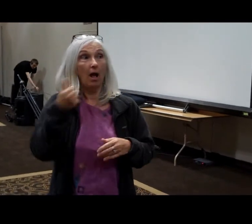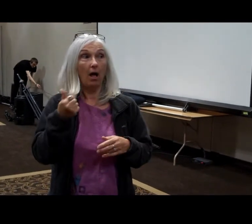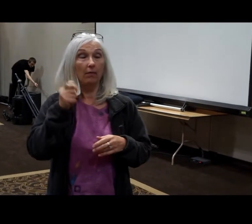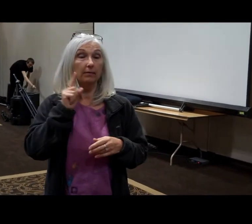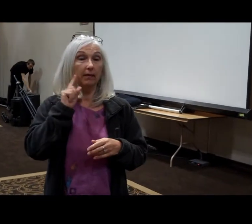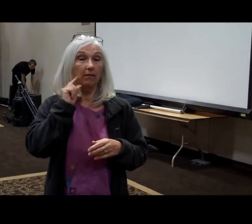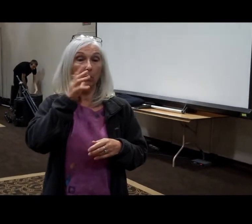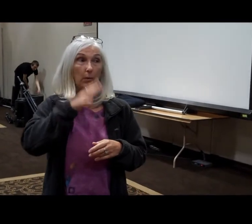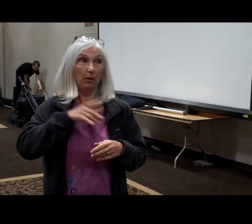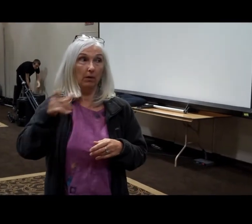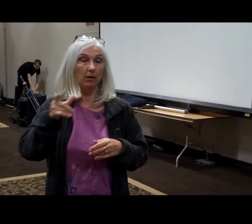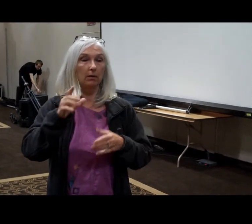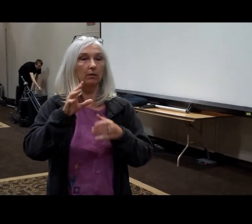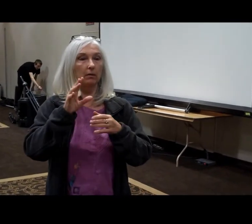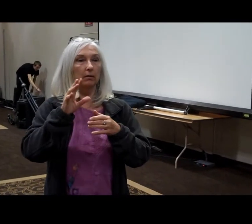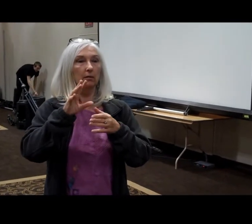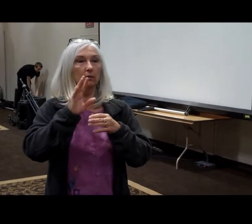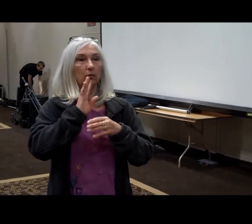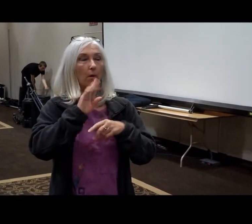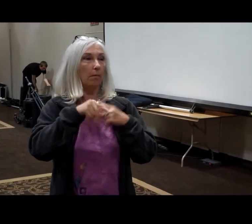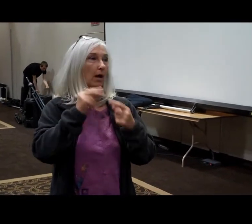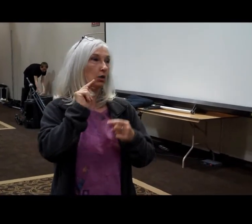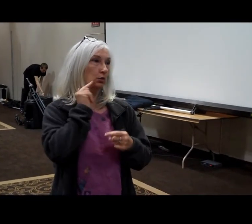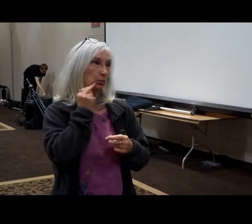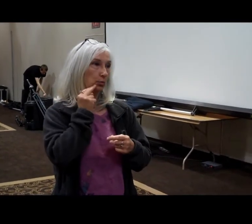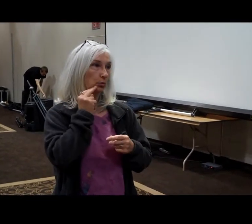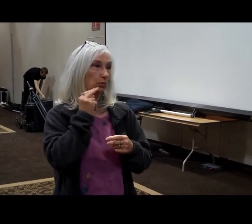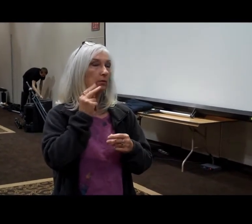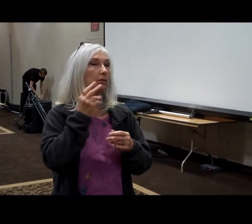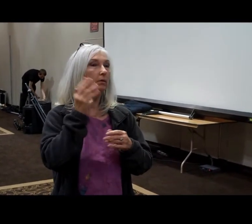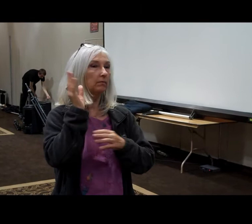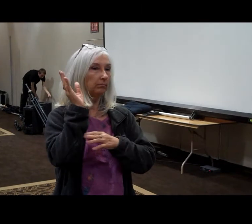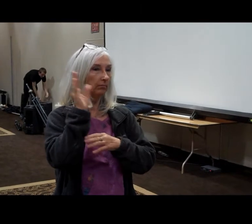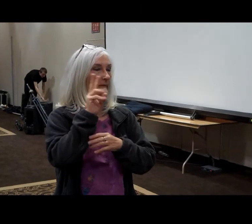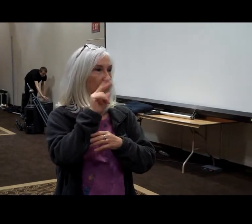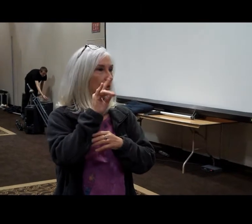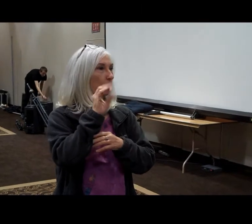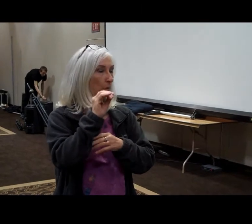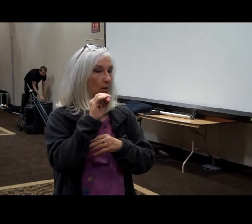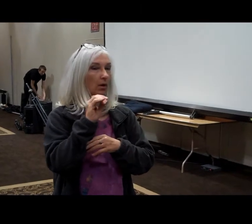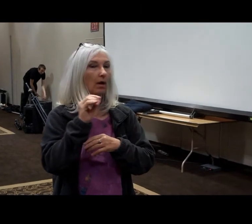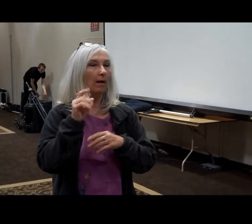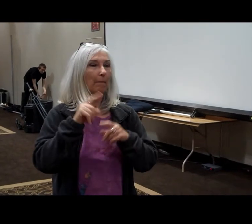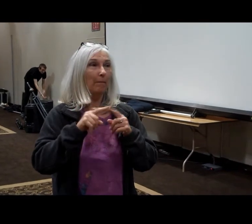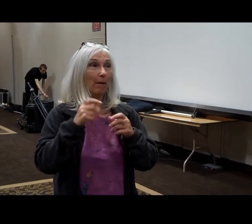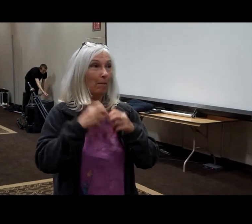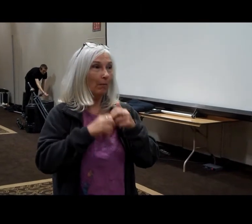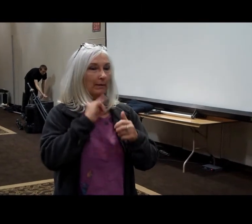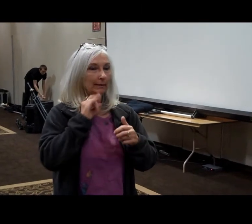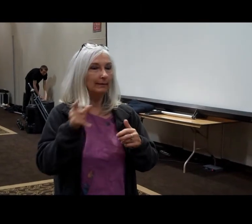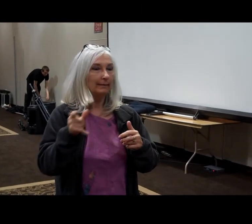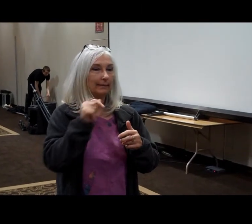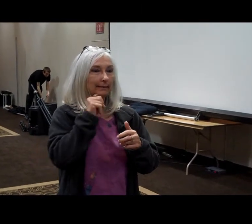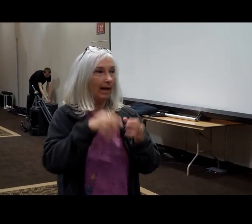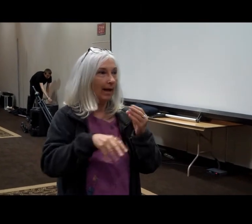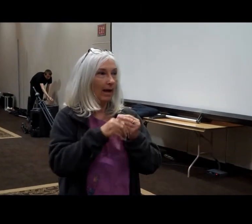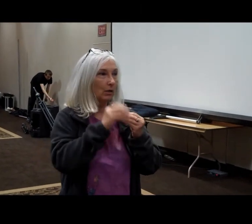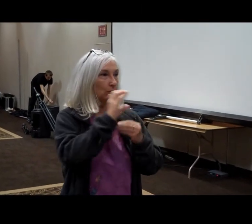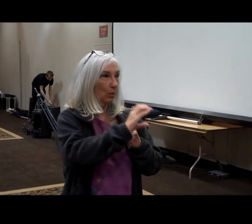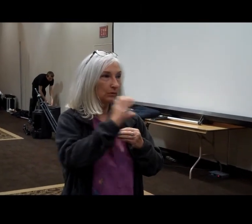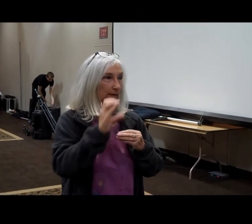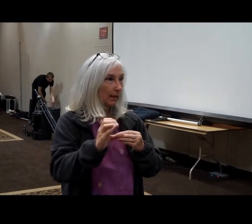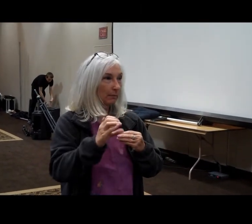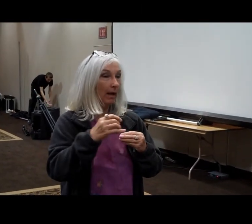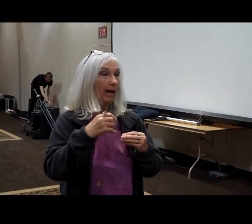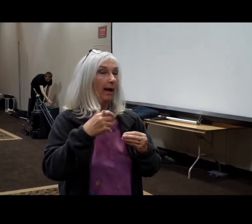video. And there's another deaf woman who talked about nutrition, and she made a presentation for a video. But the problem